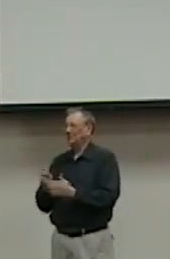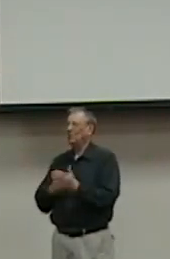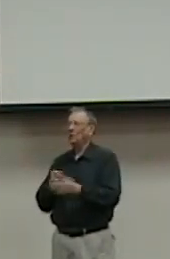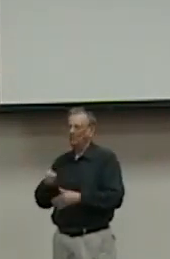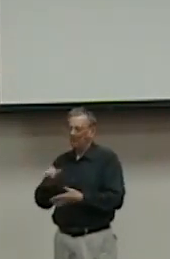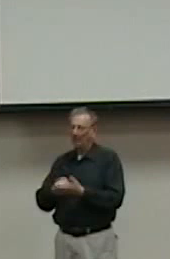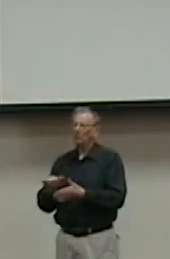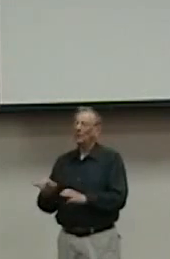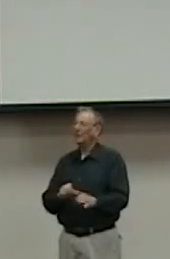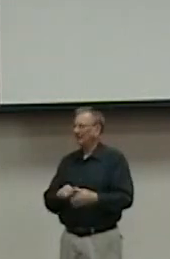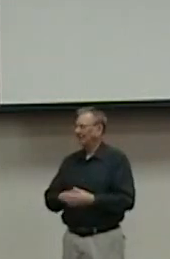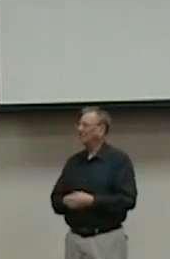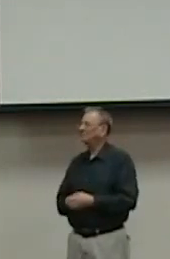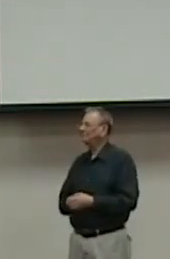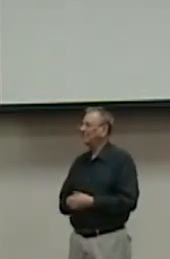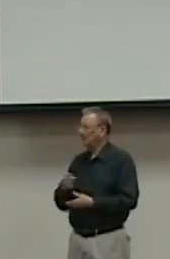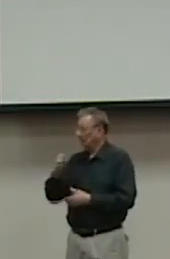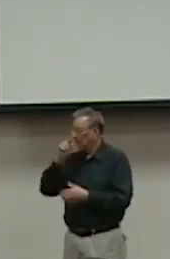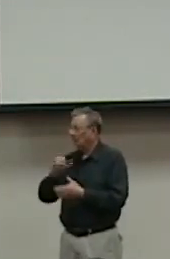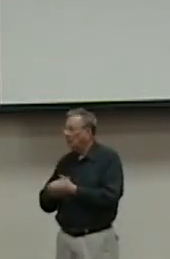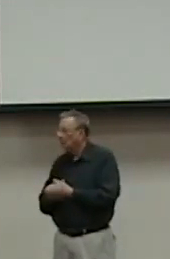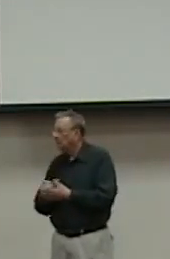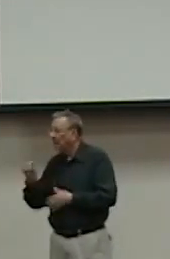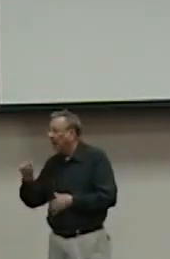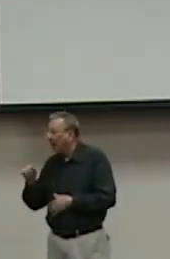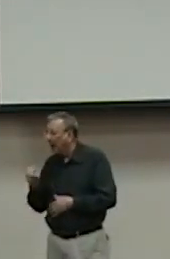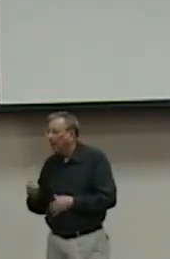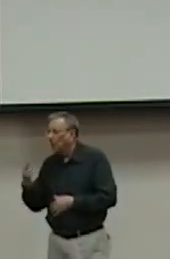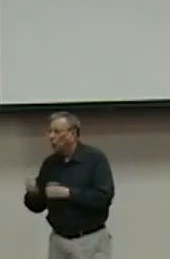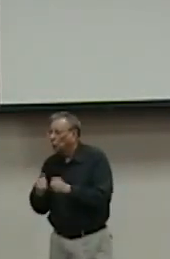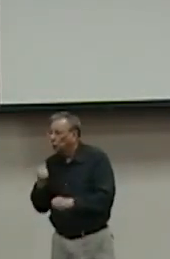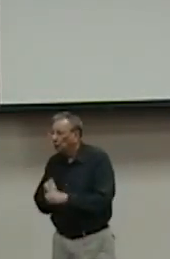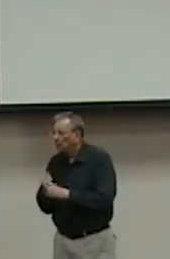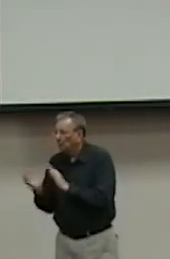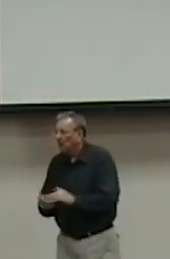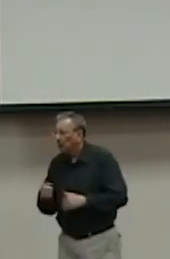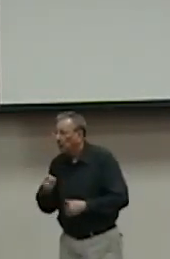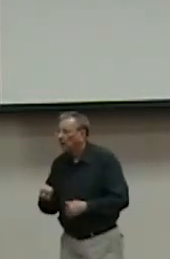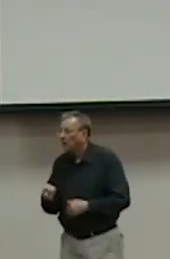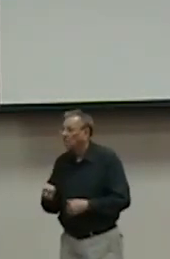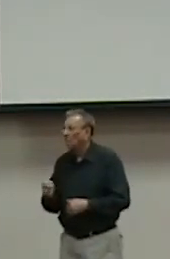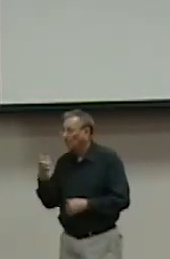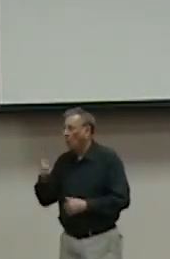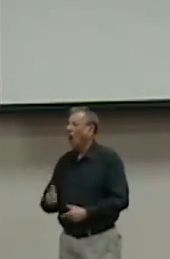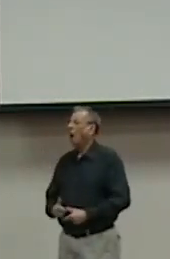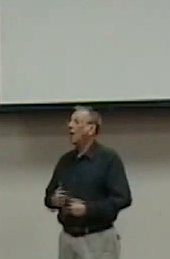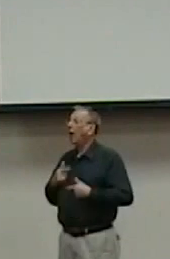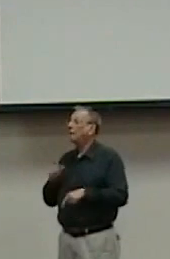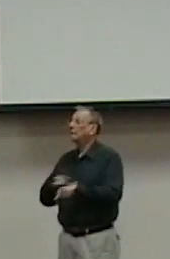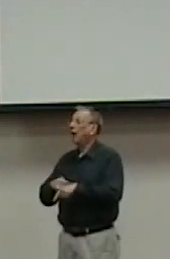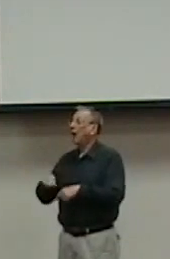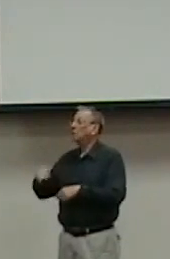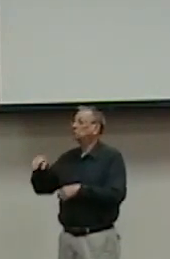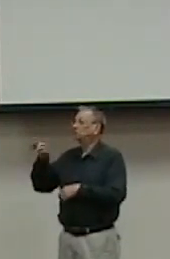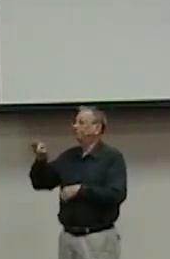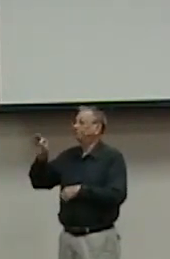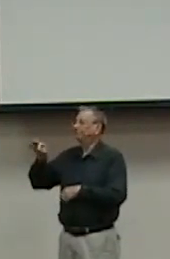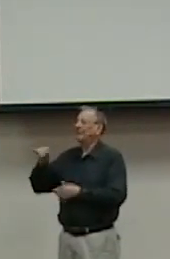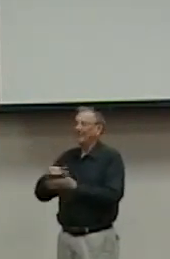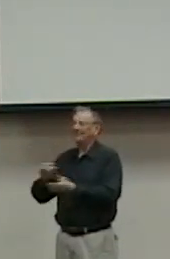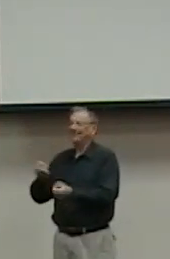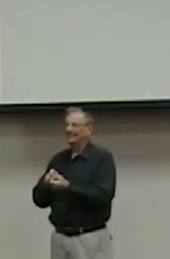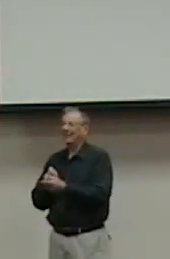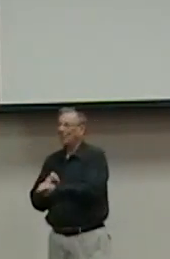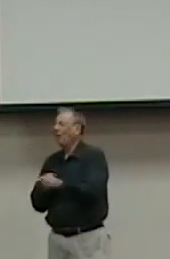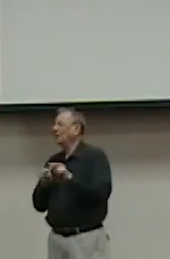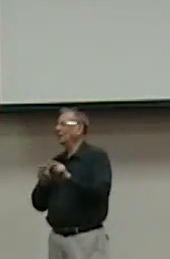he did. He believes that AIM and the 2-year school have prepared him for a lifetime of ministry, and that's exactly what he was